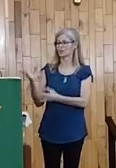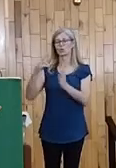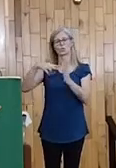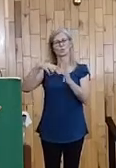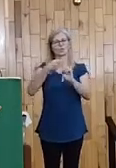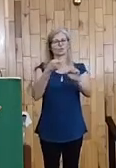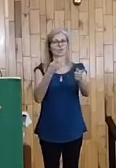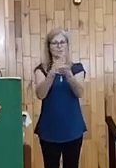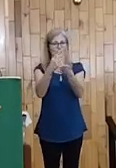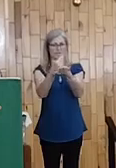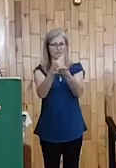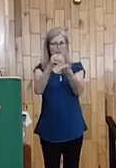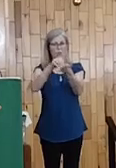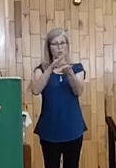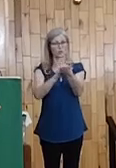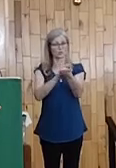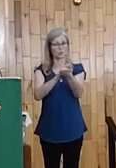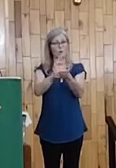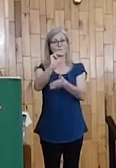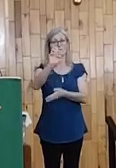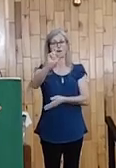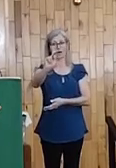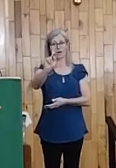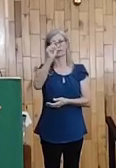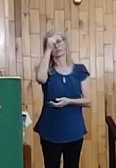Reading from the Holy Gospel according to Mark.